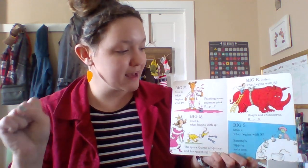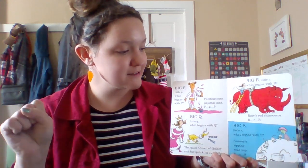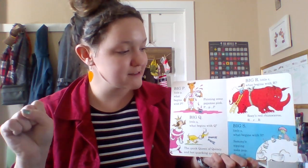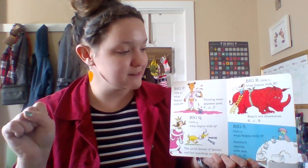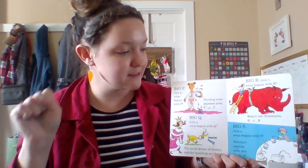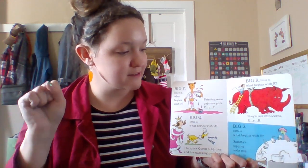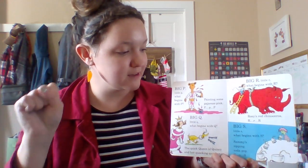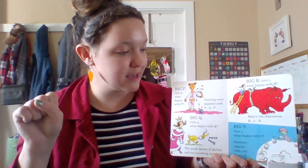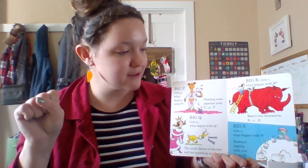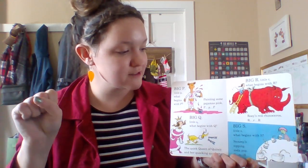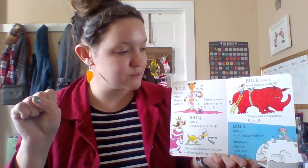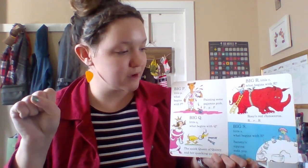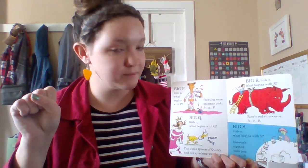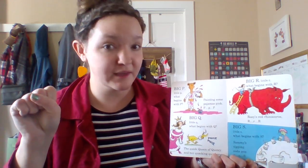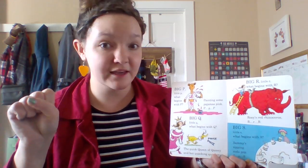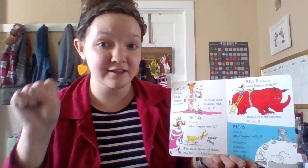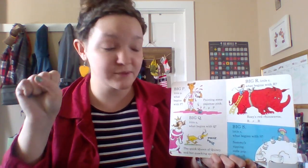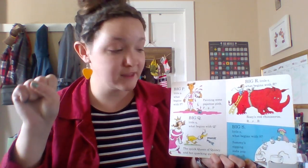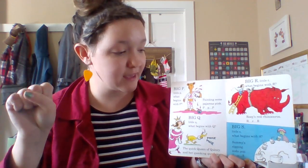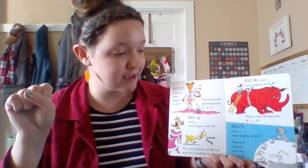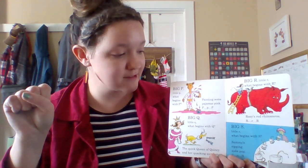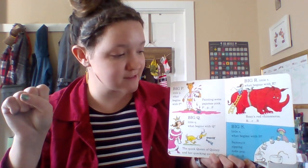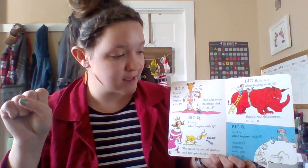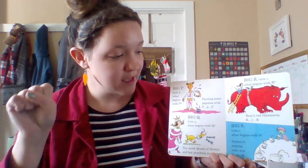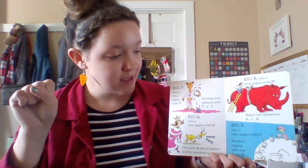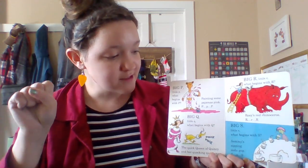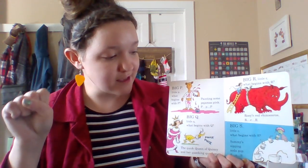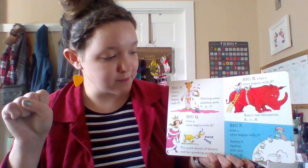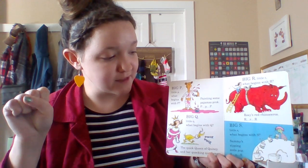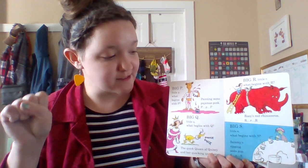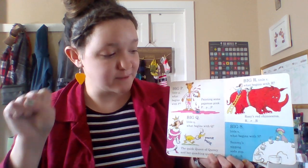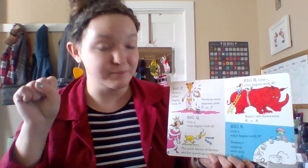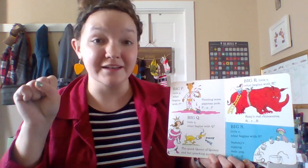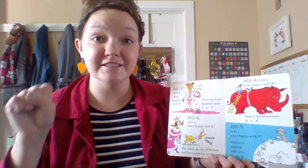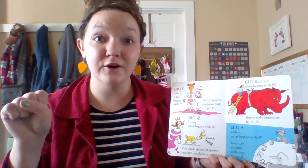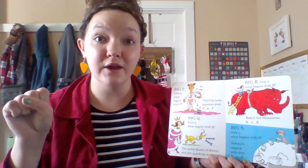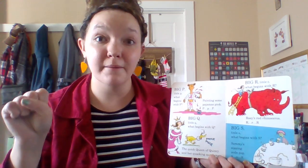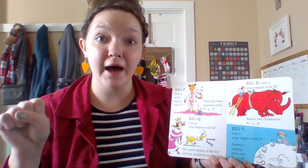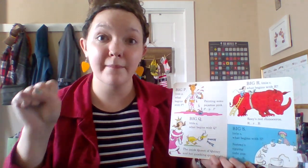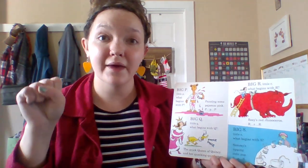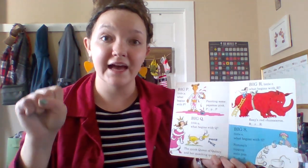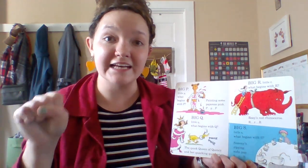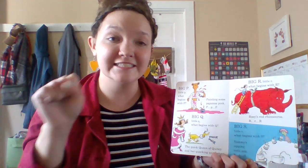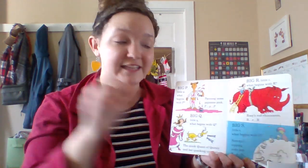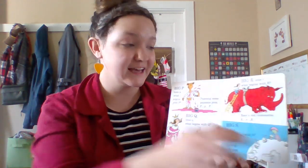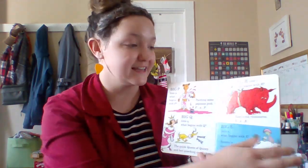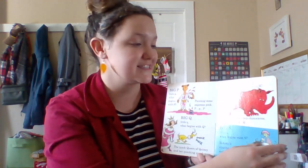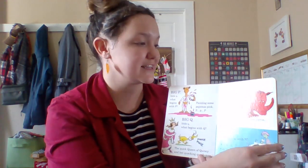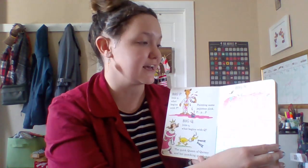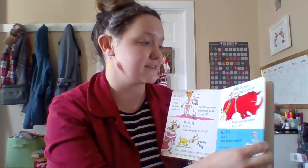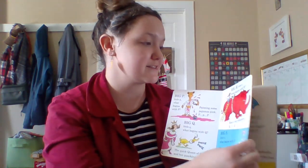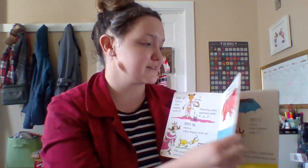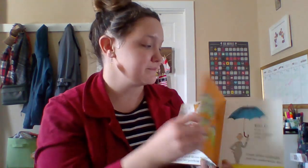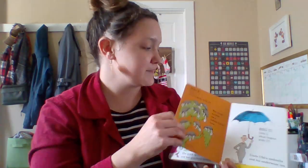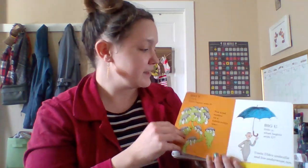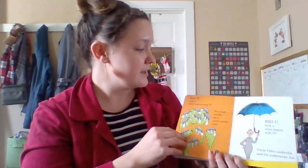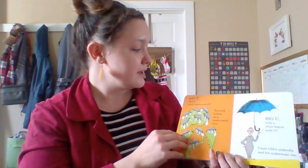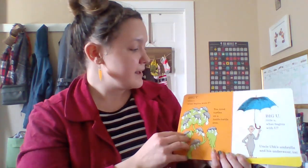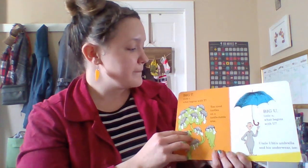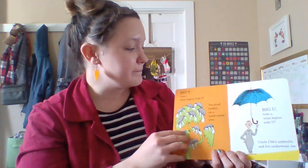S, little S, what begins with S? Sammy sipping soda pop, S, S, S.